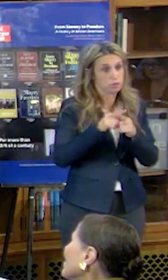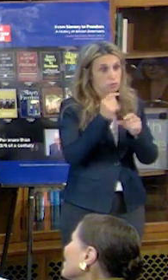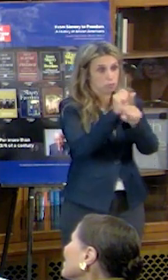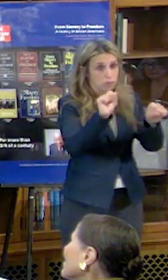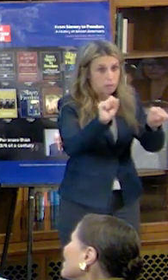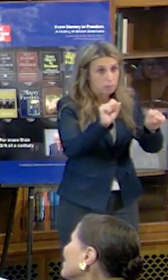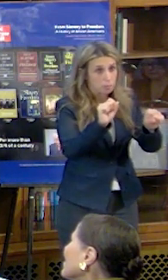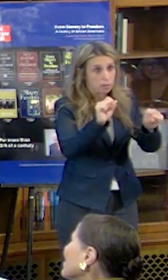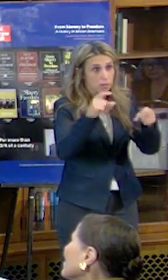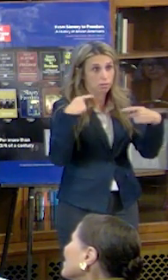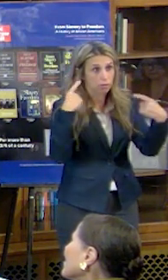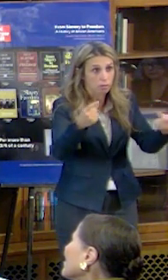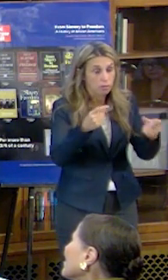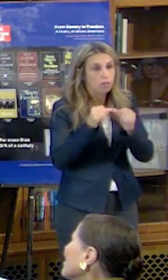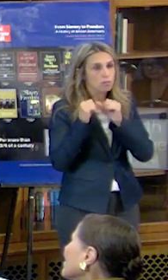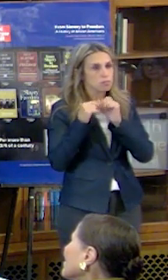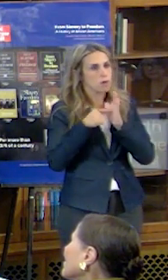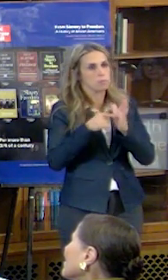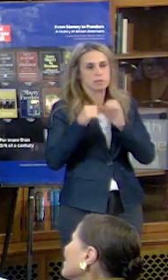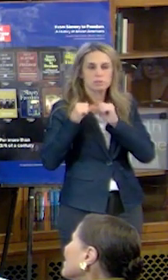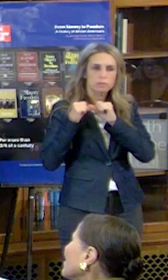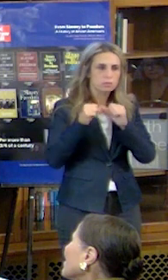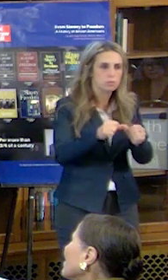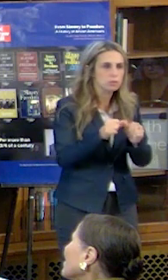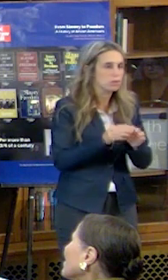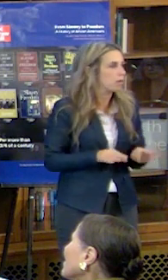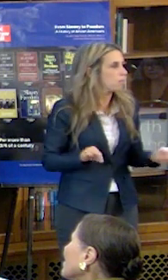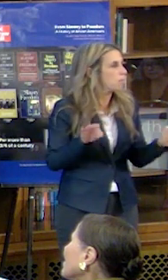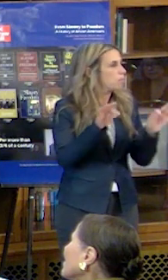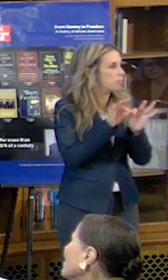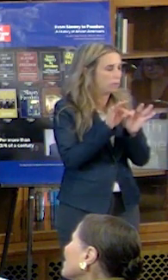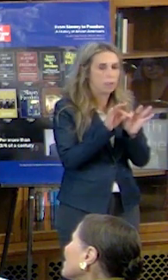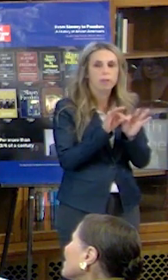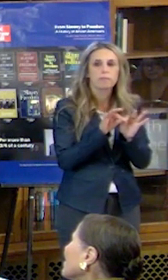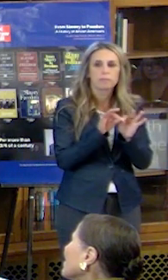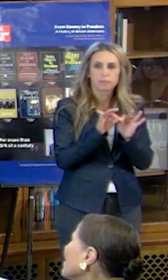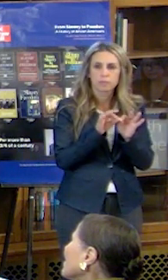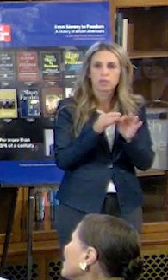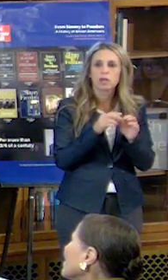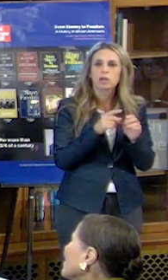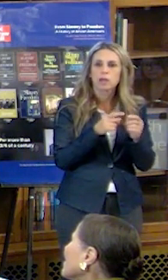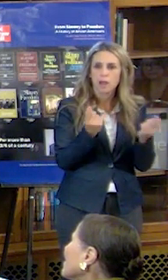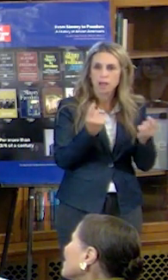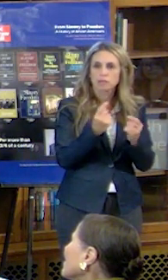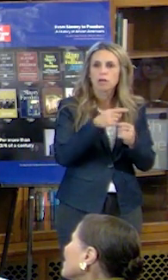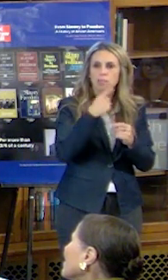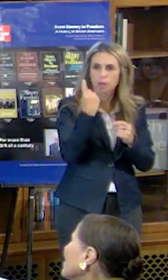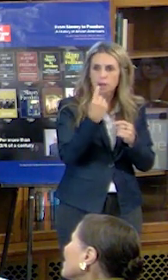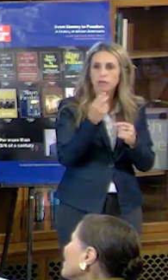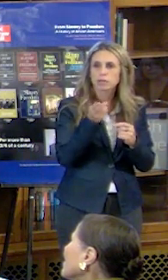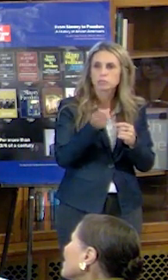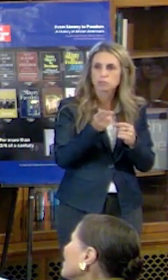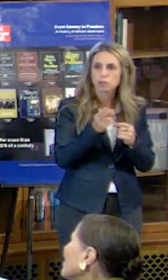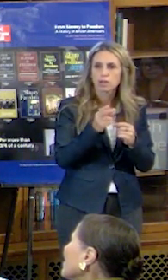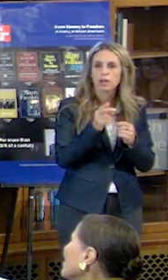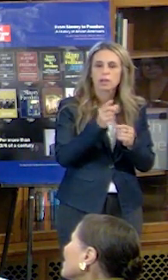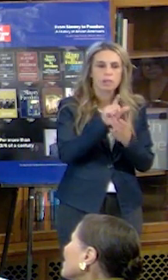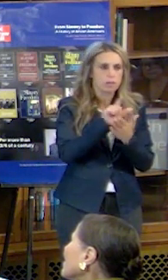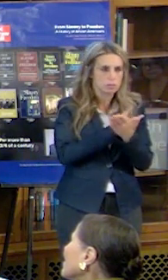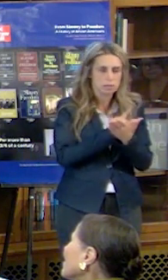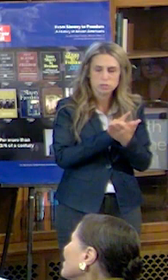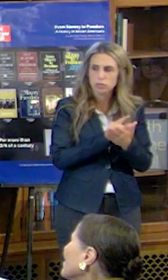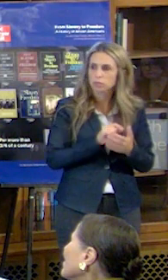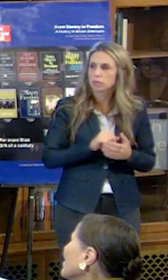continues to represent a continuation of how important especially in this age of anti black history legislation how important it is